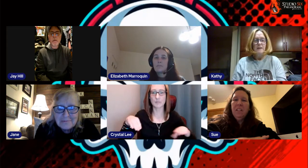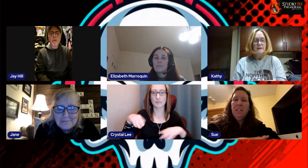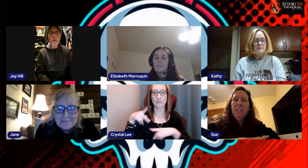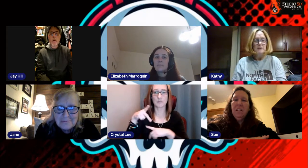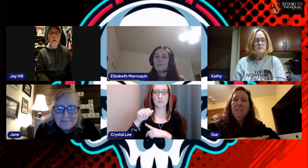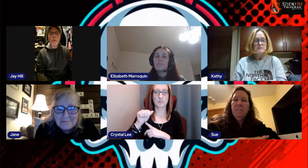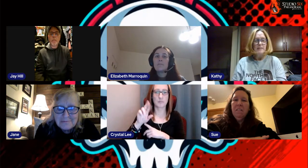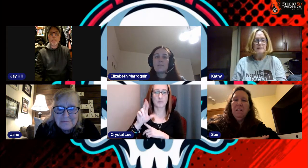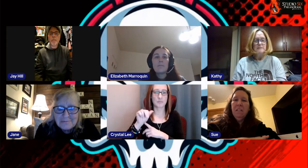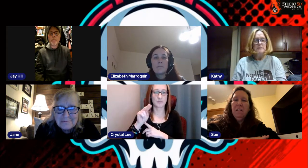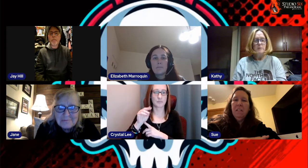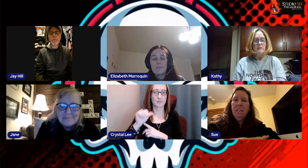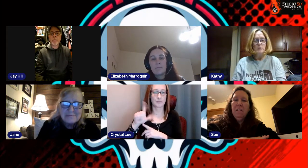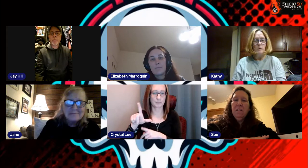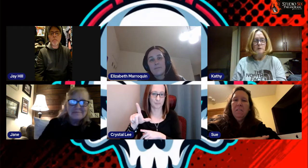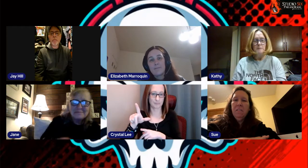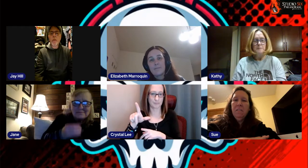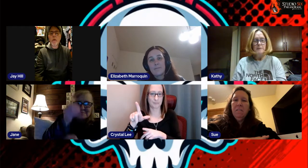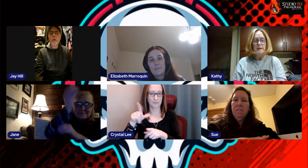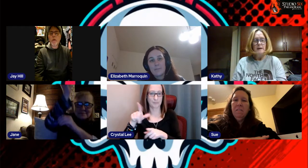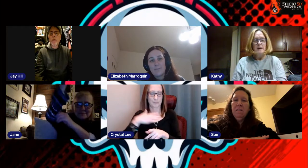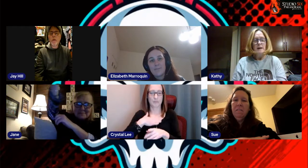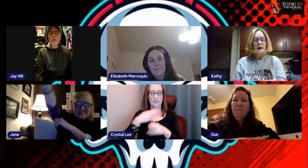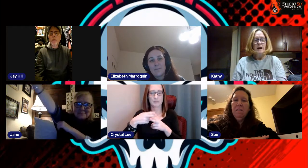Hi, I am telling paranormal.